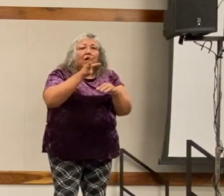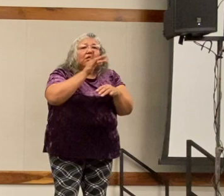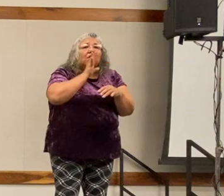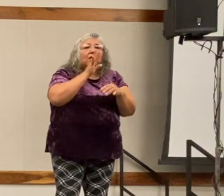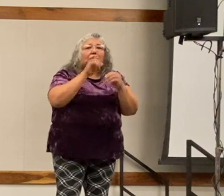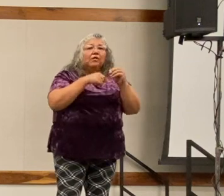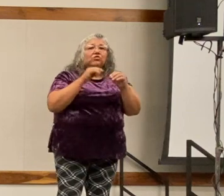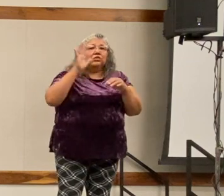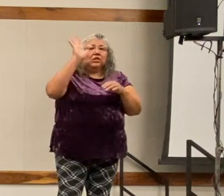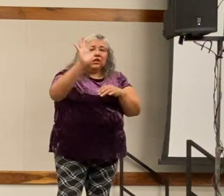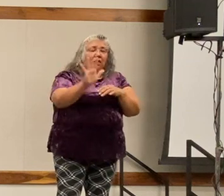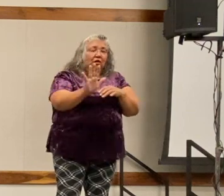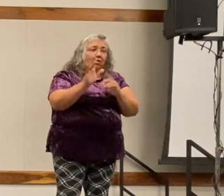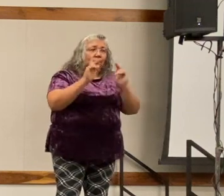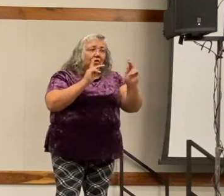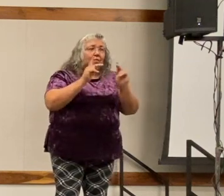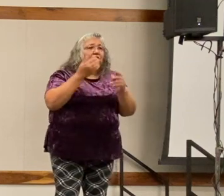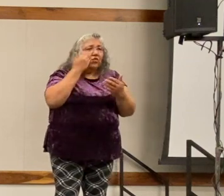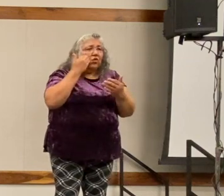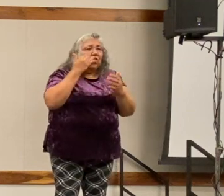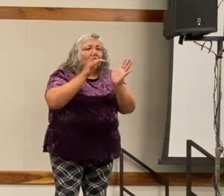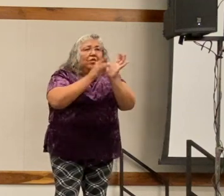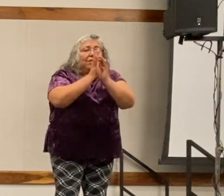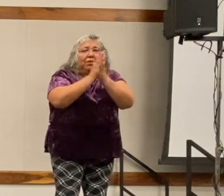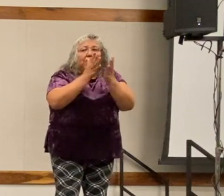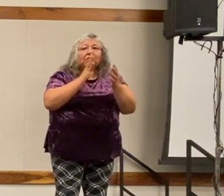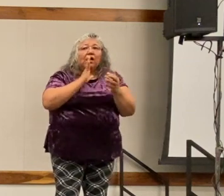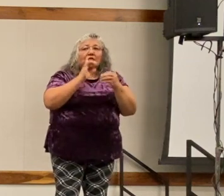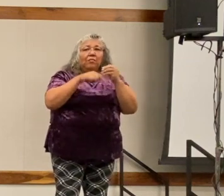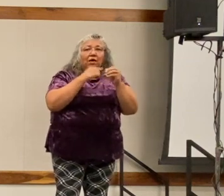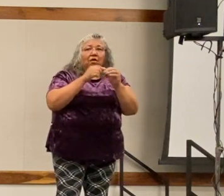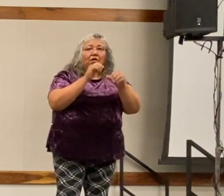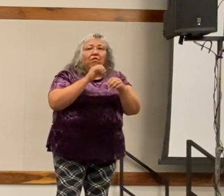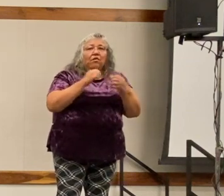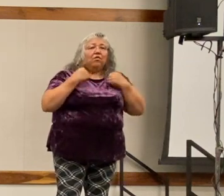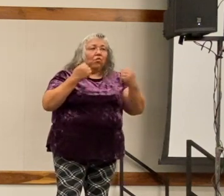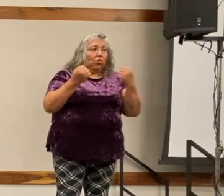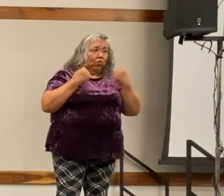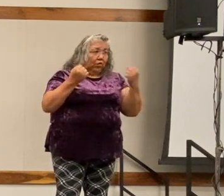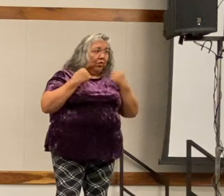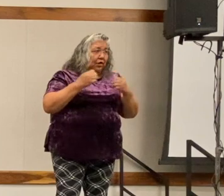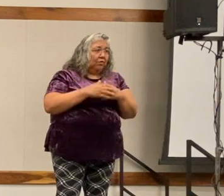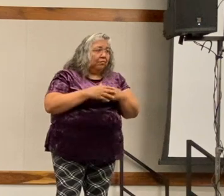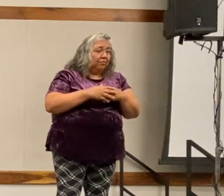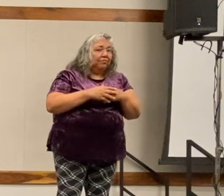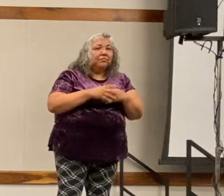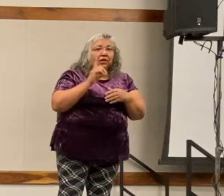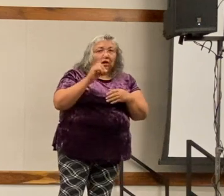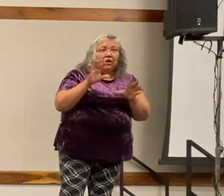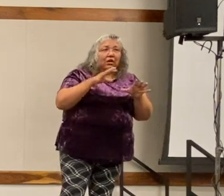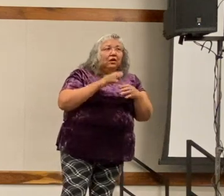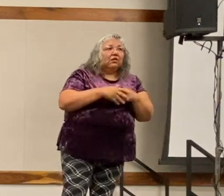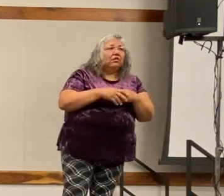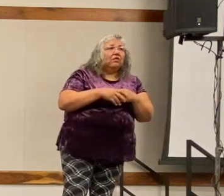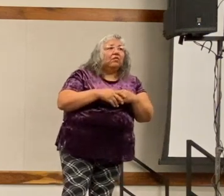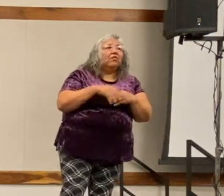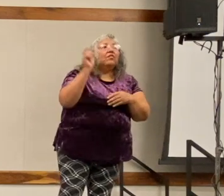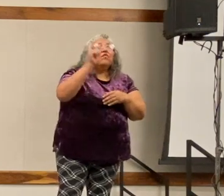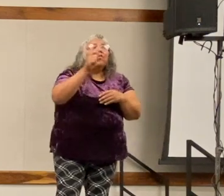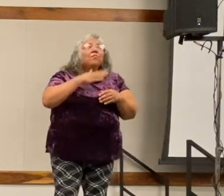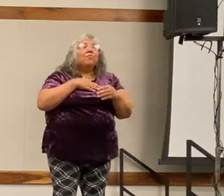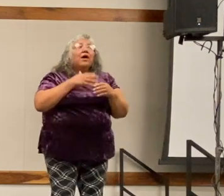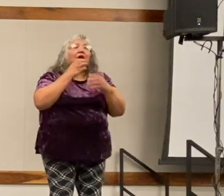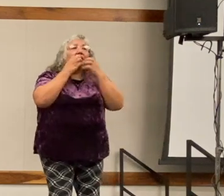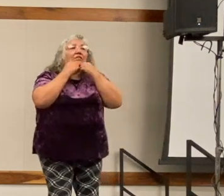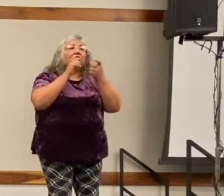just laying hands on people, right? Did you know that the Bible talks about working out? It does. Check this out. Philippians 2. It says, therefore, my